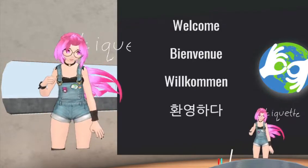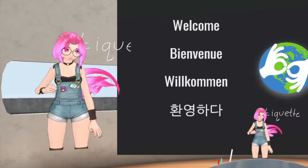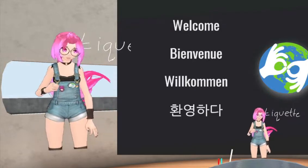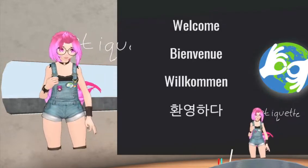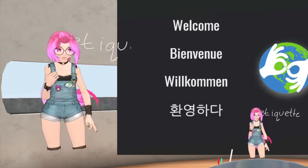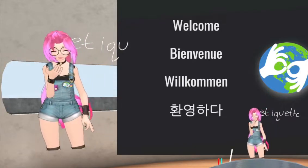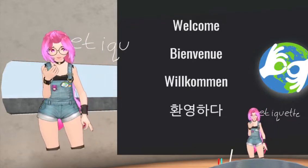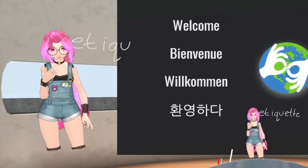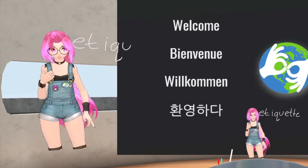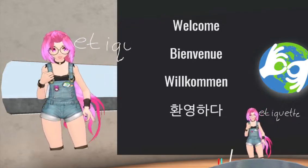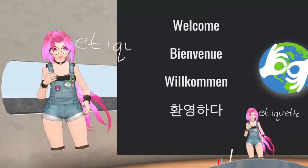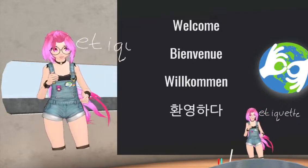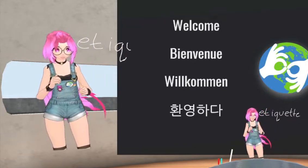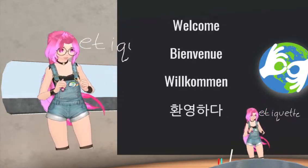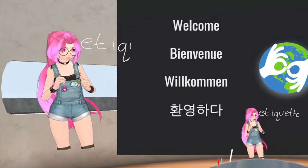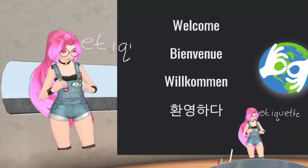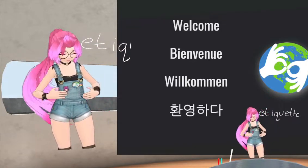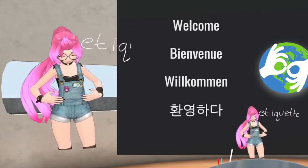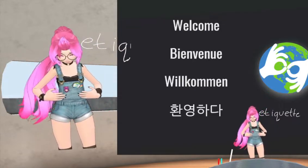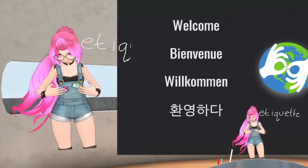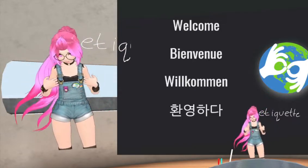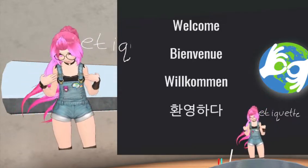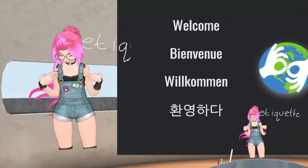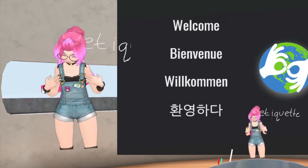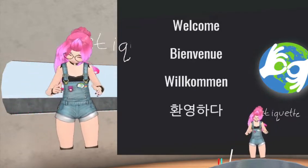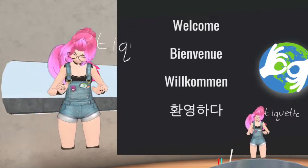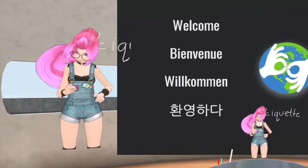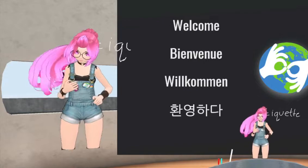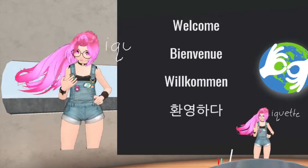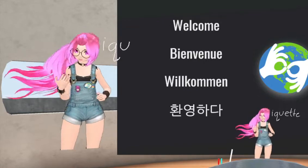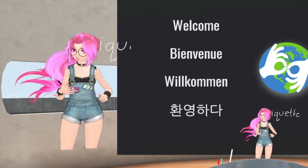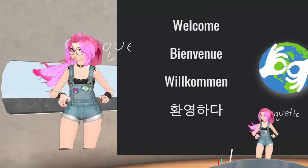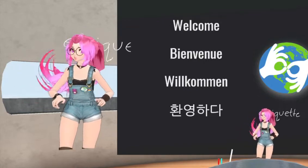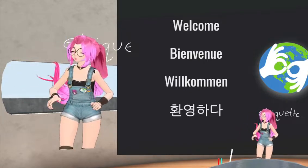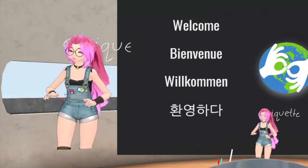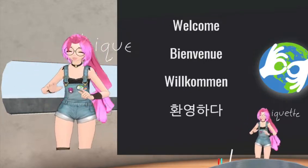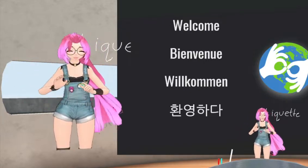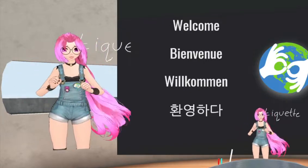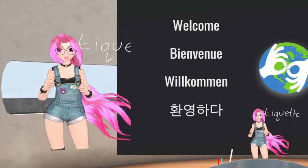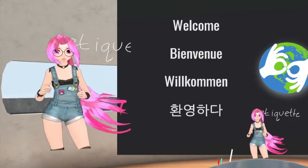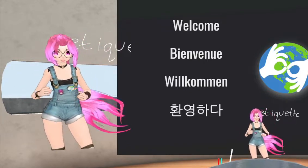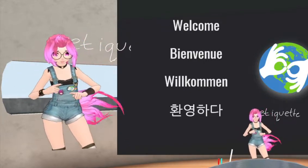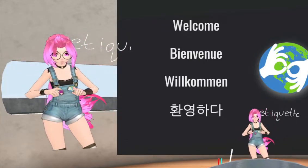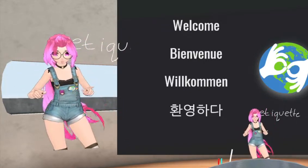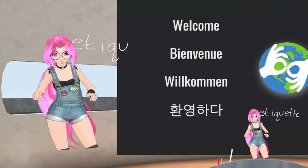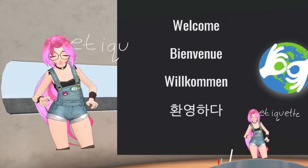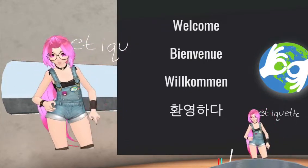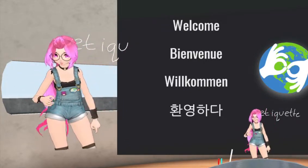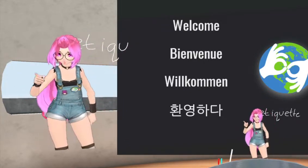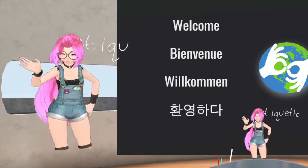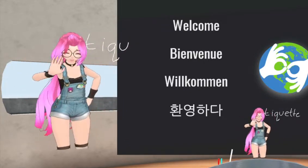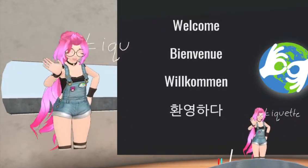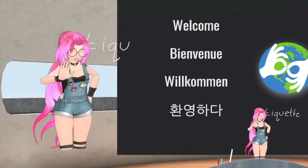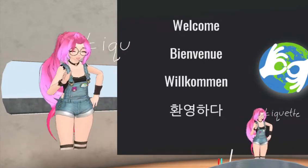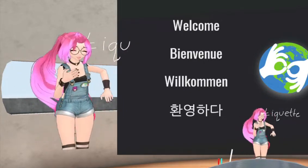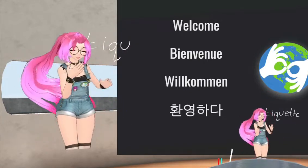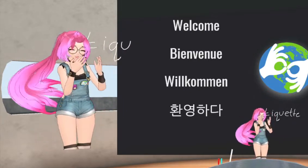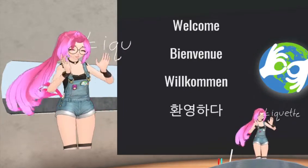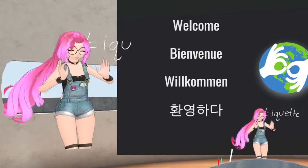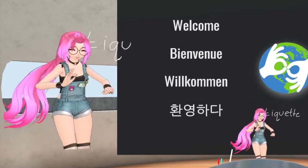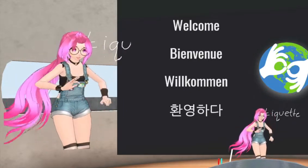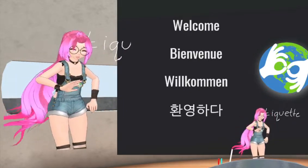really like jumping into interacting with deaf and hard of hearing people, it could kind of be a little overwhelming, especially if you've lived your whole life with